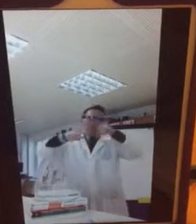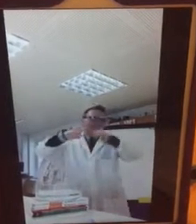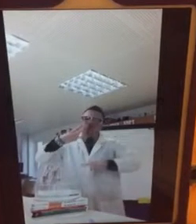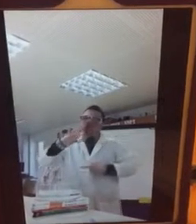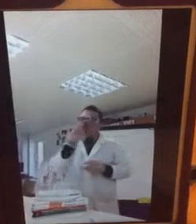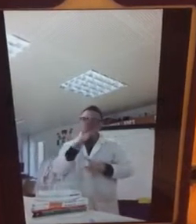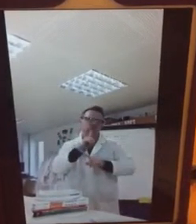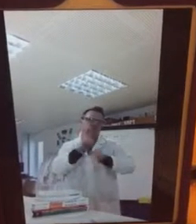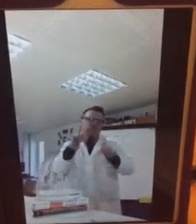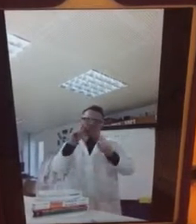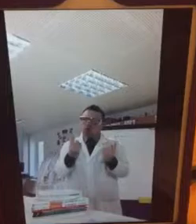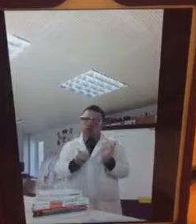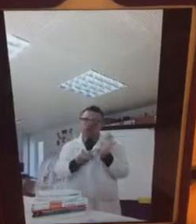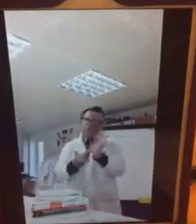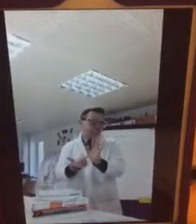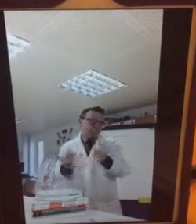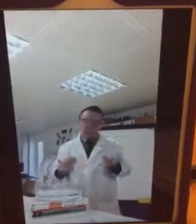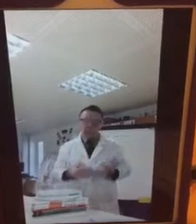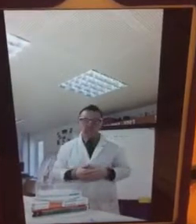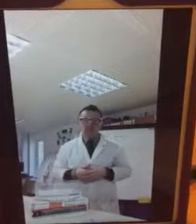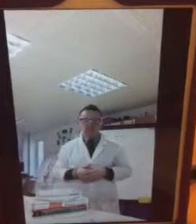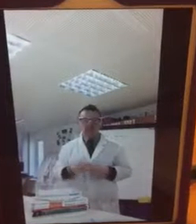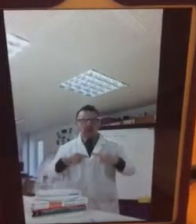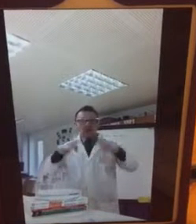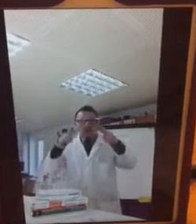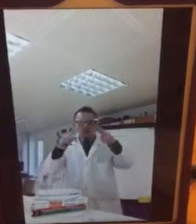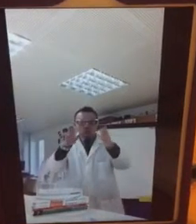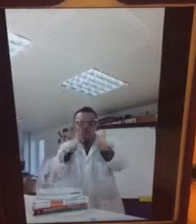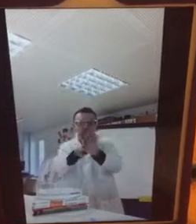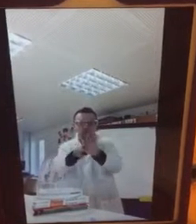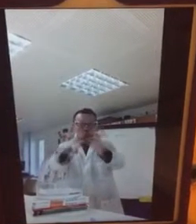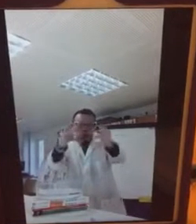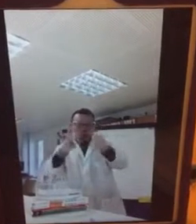But then if we look in the second group, we've got some other chemicals